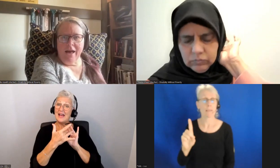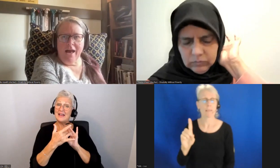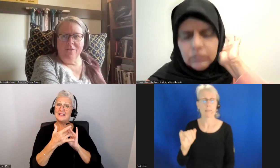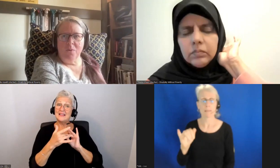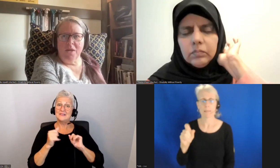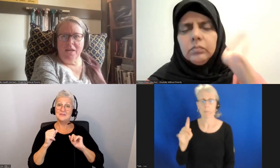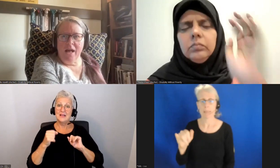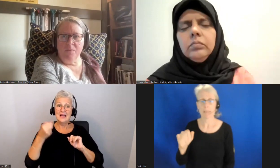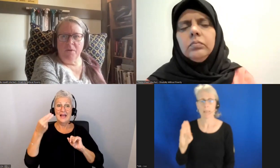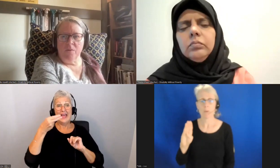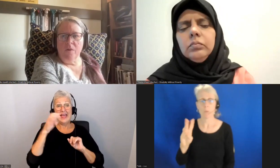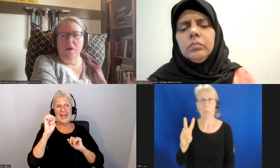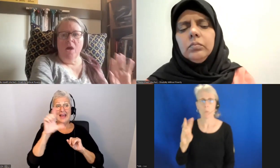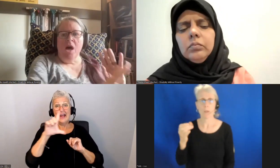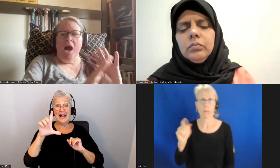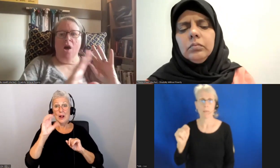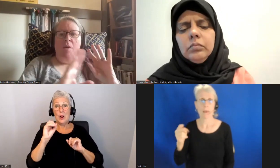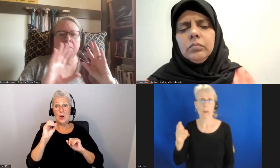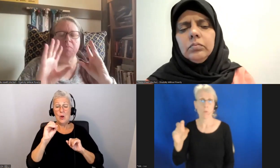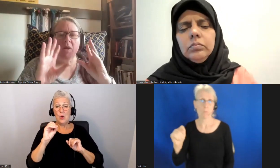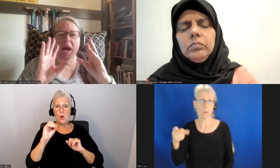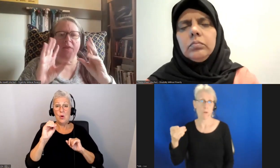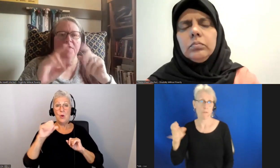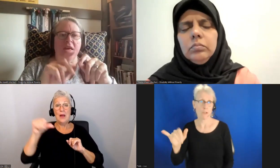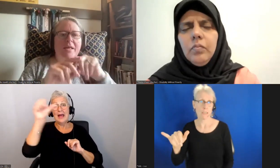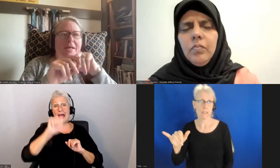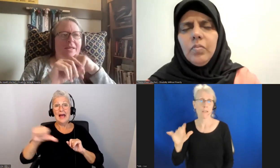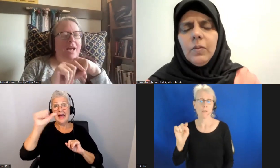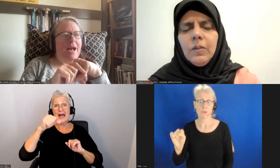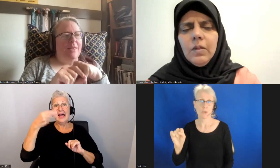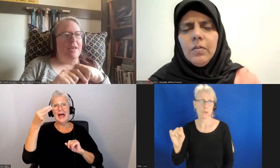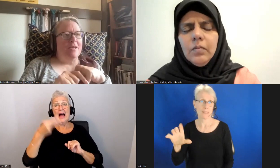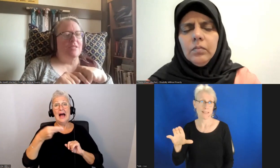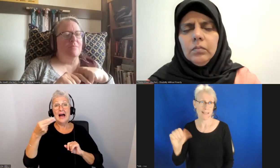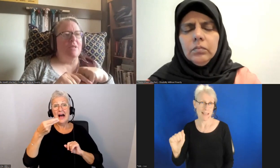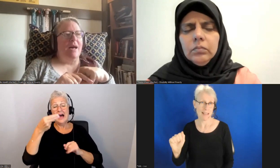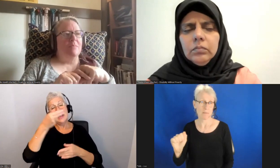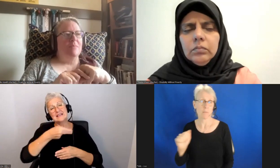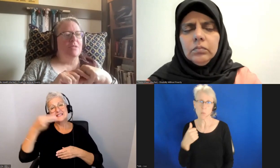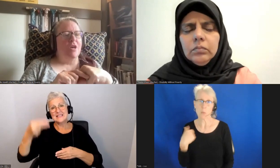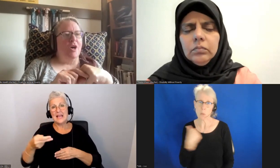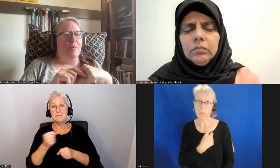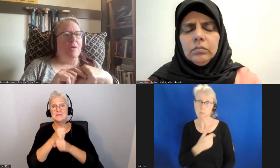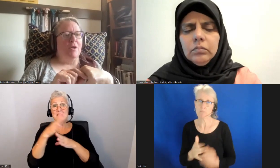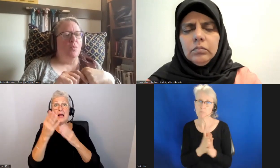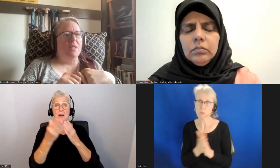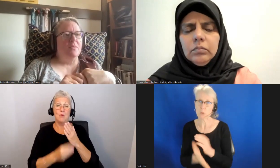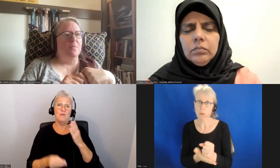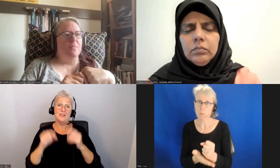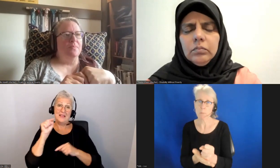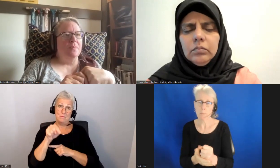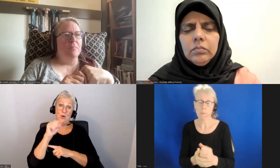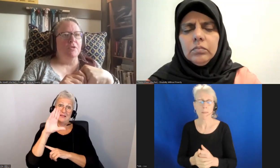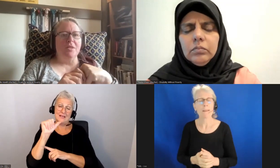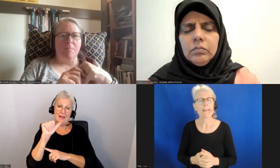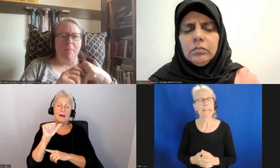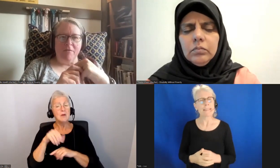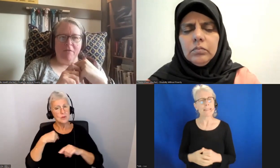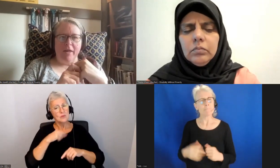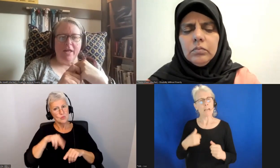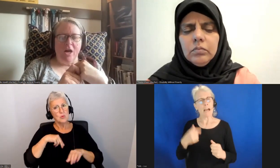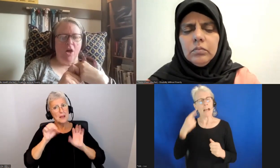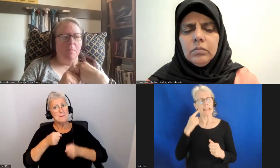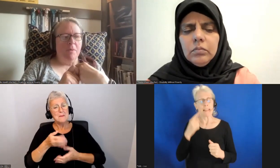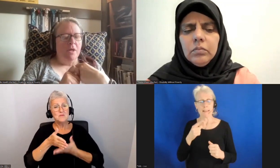hello@disabilitywithoutpoverty.ca, and we can help you. Um, I think I think sometimes we budget